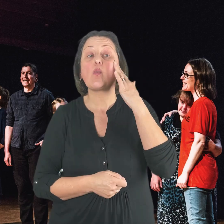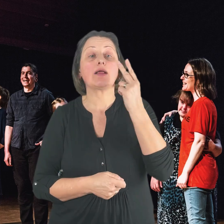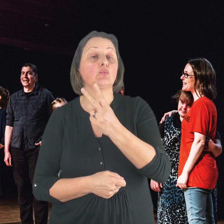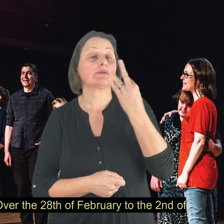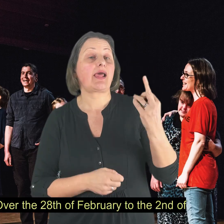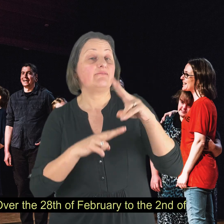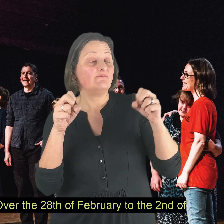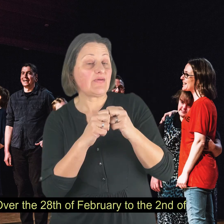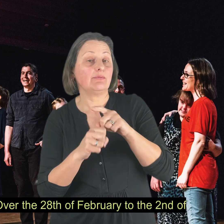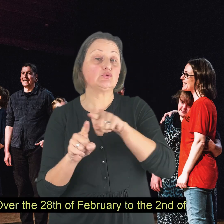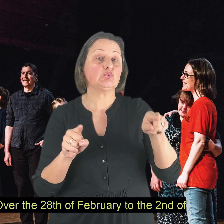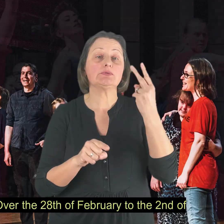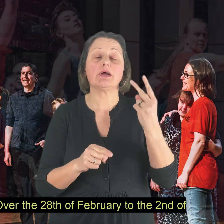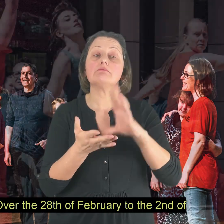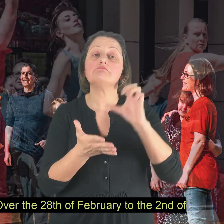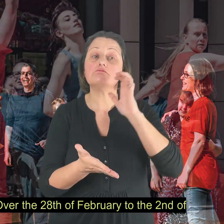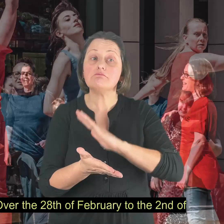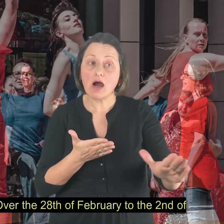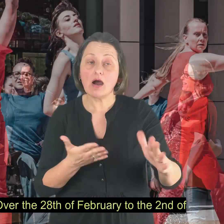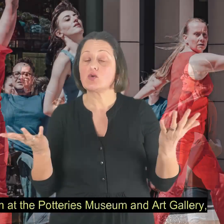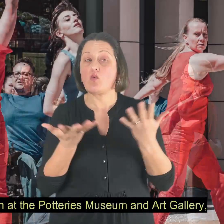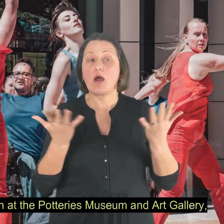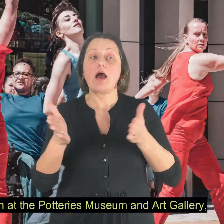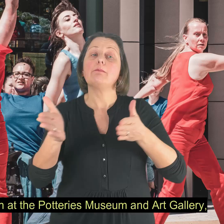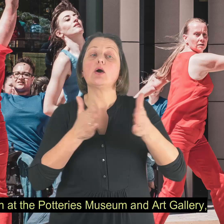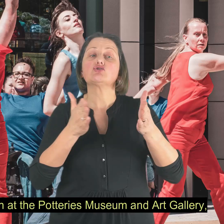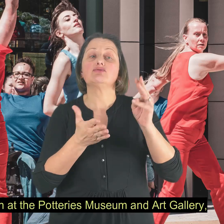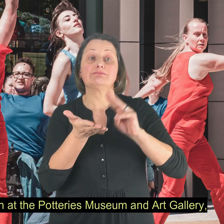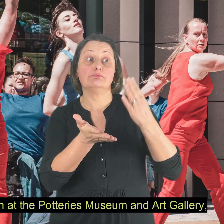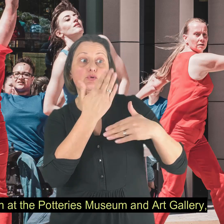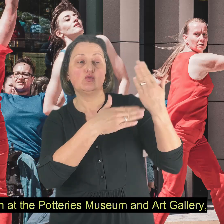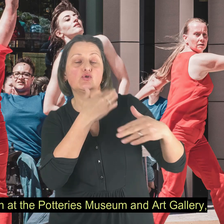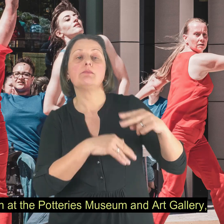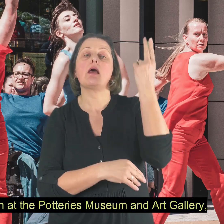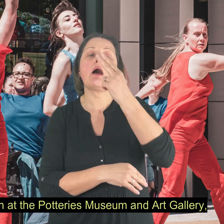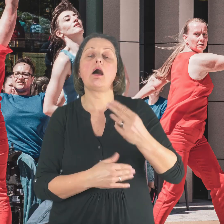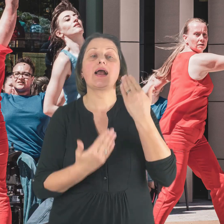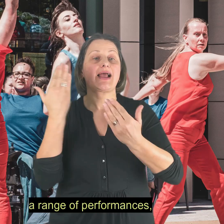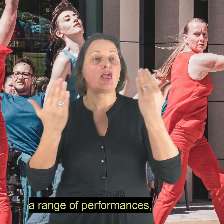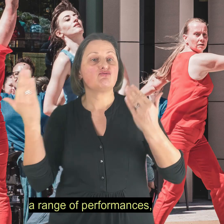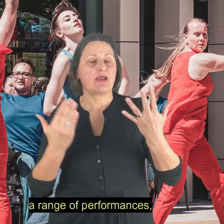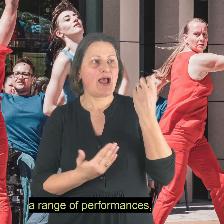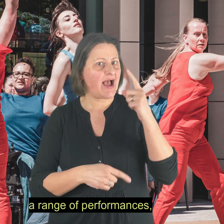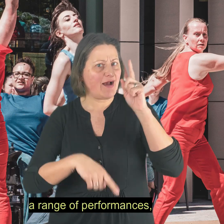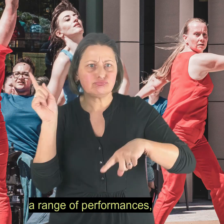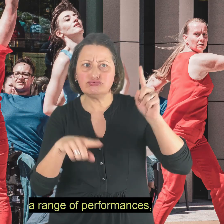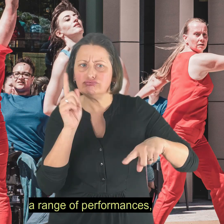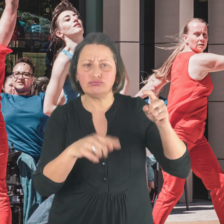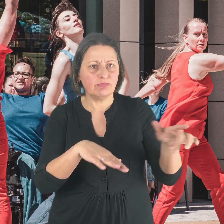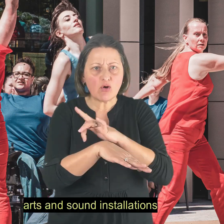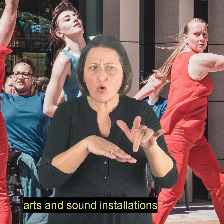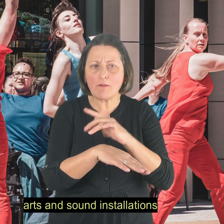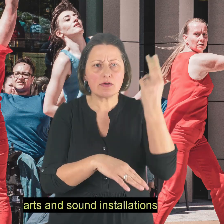artists. Over the 28th of February to the 2nd of March at the Potteries Museum and Art Gallery, a range of